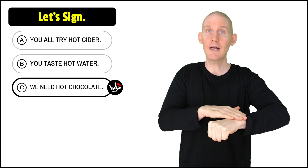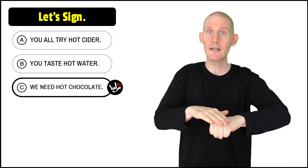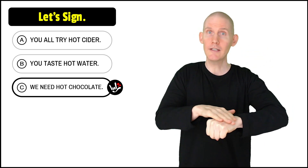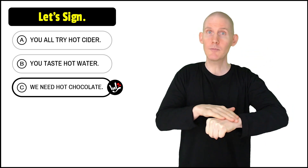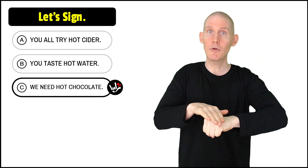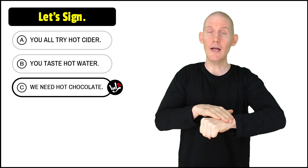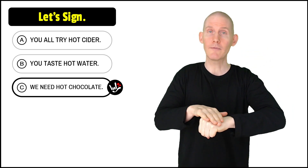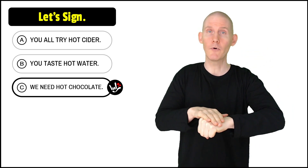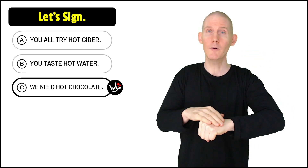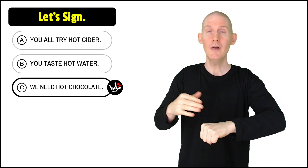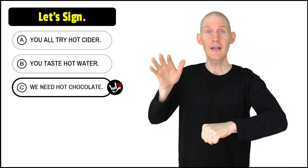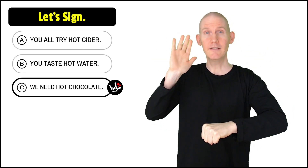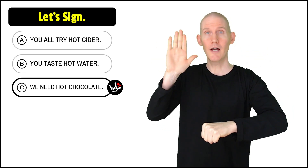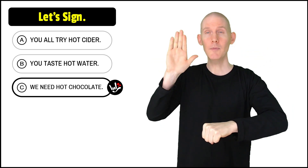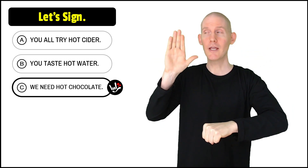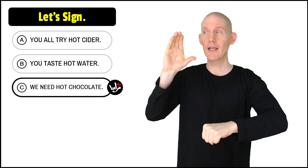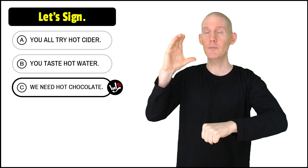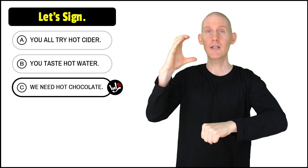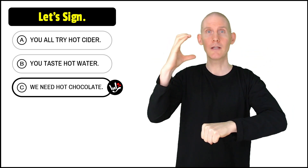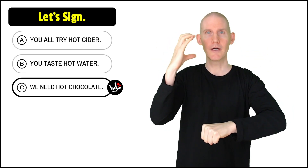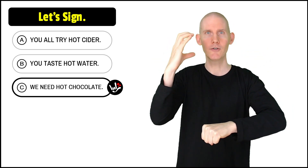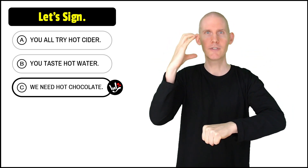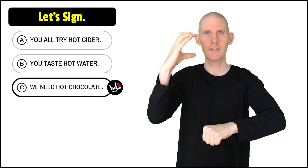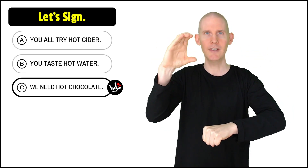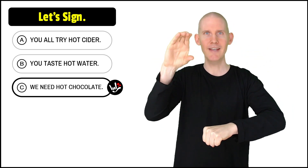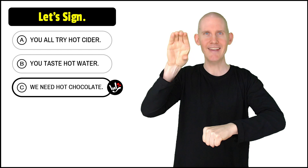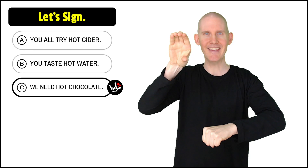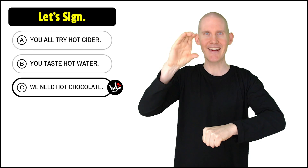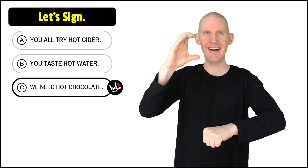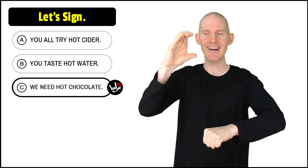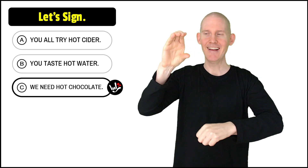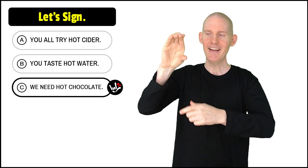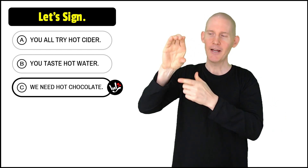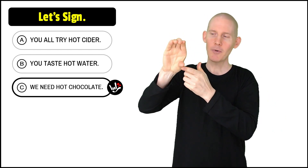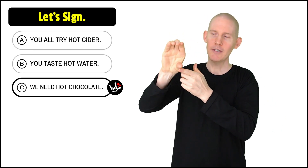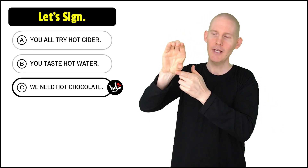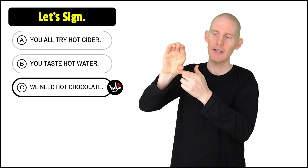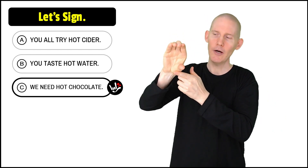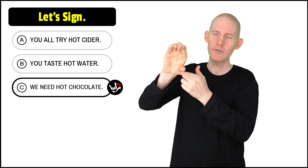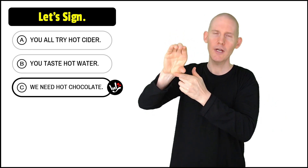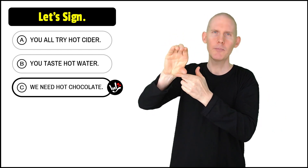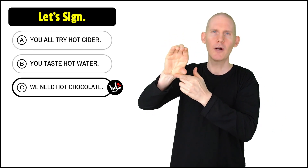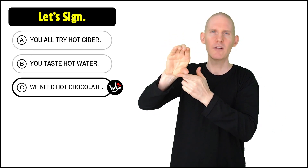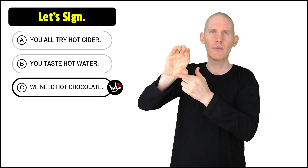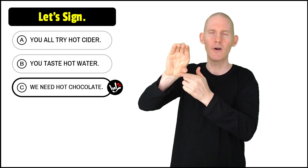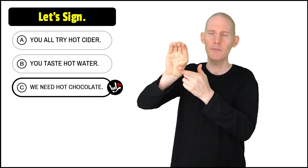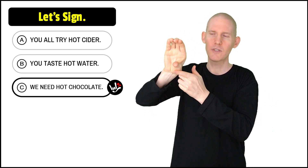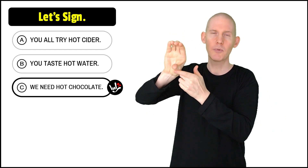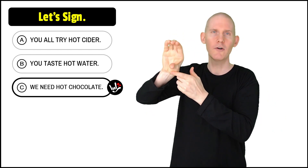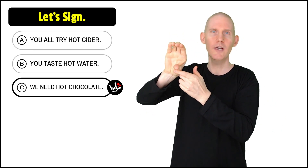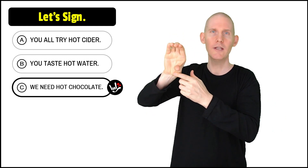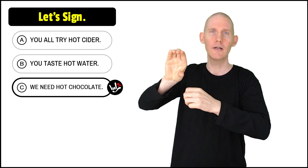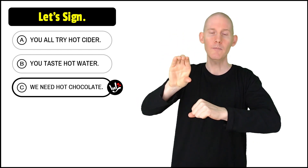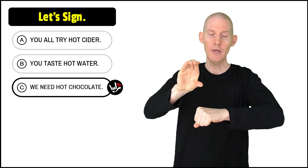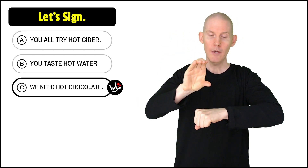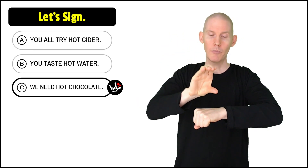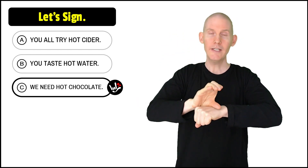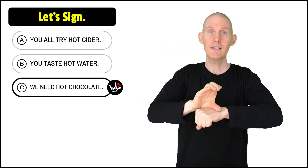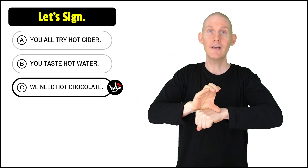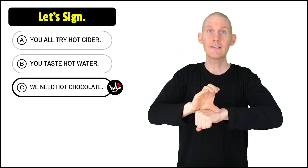nice platform. Dominant hand, make the letter C. Aha. Now we're going to take the outside part of the thumb, this part right here, place it on